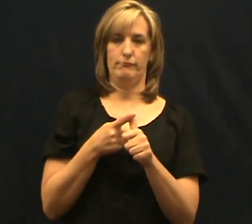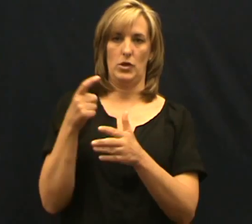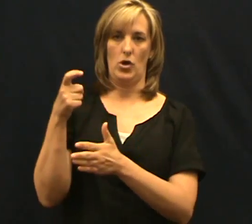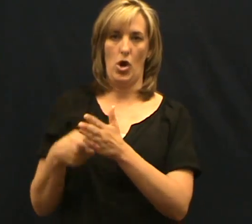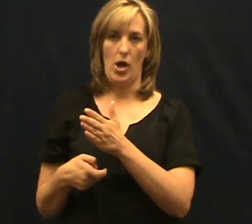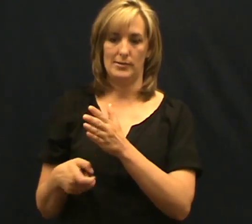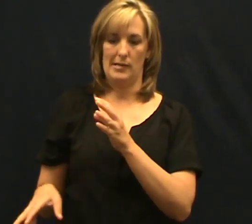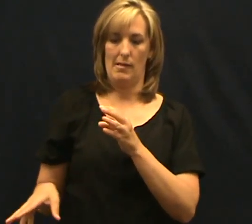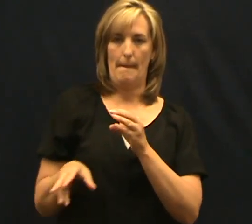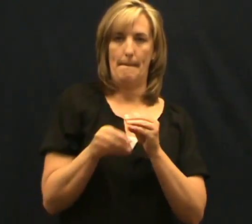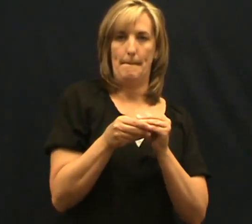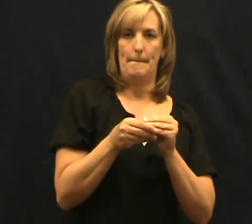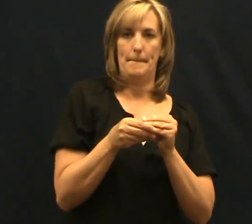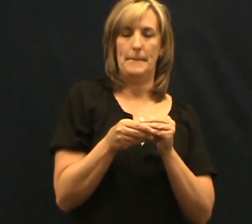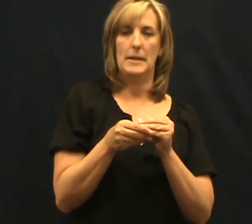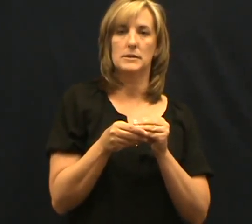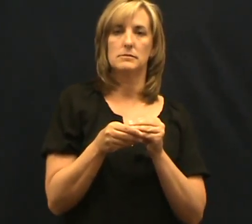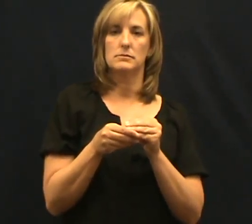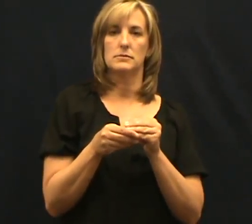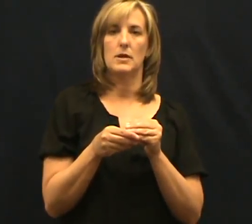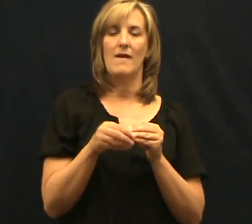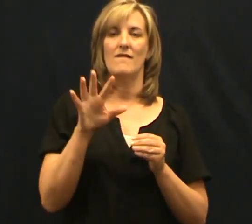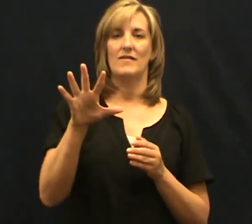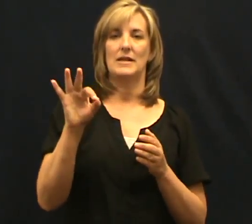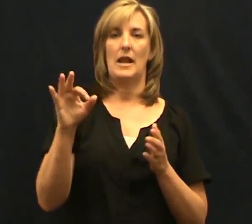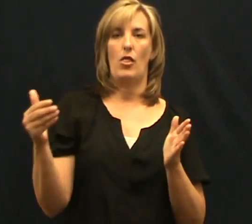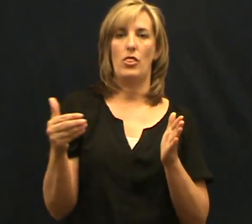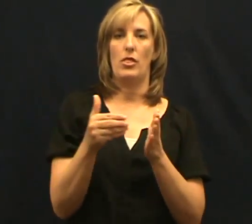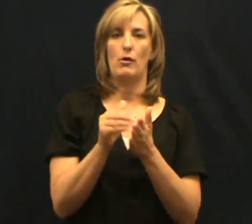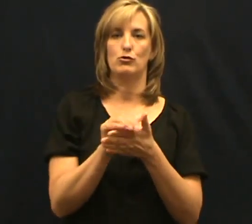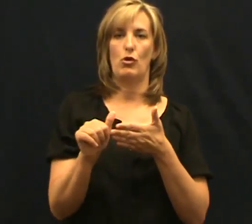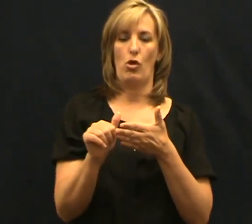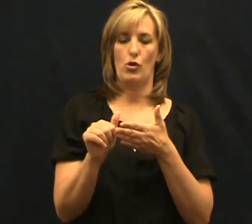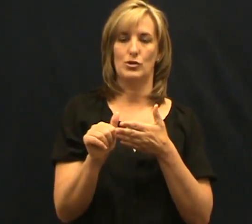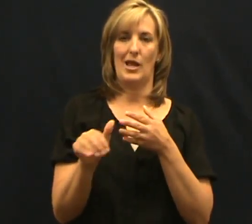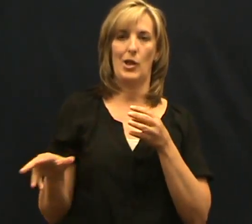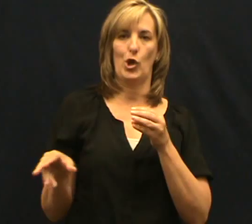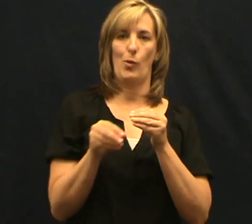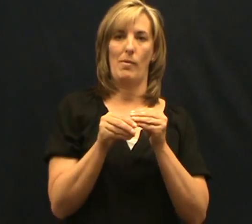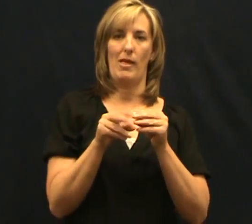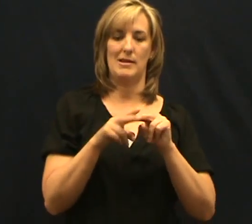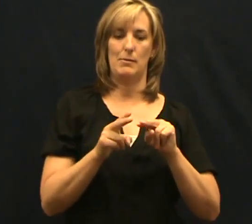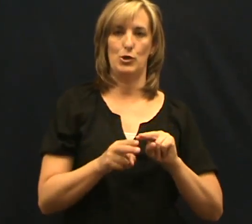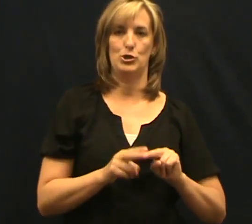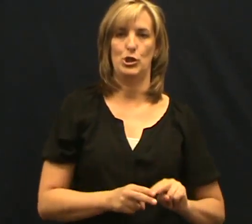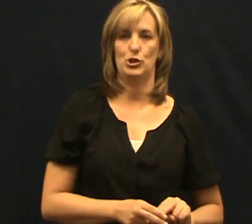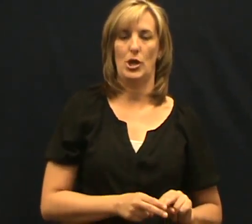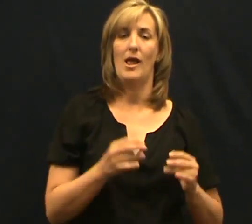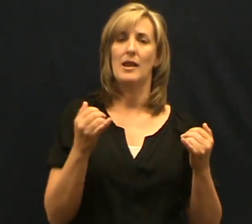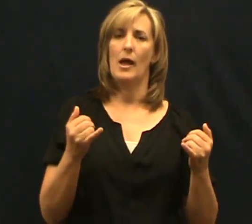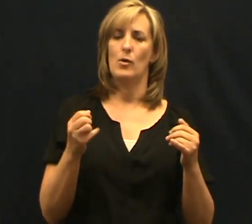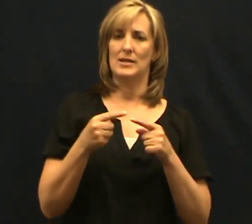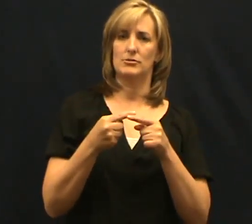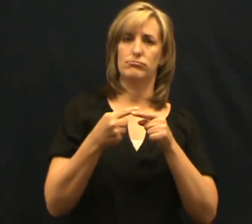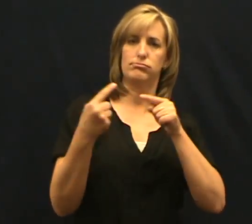accumulated depreciation of $59,000. And look at how those are offset on the financial statement. So we show